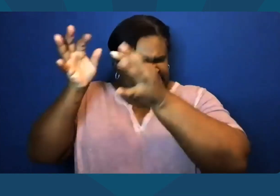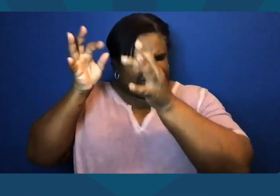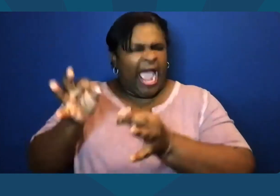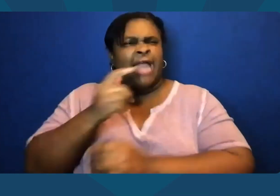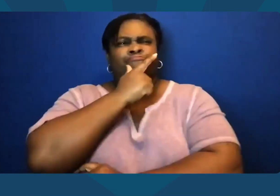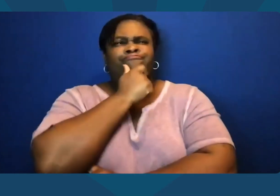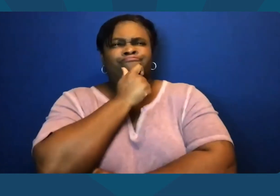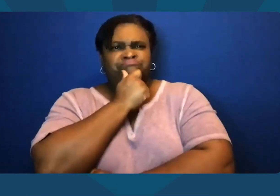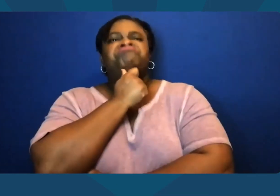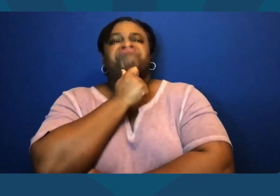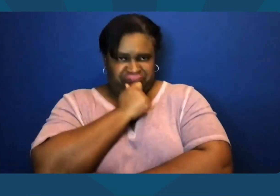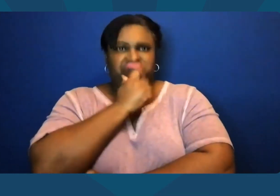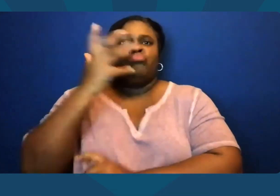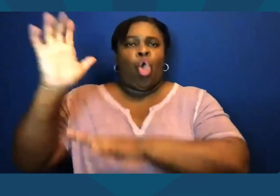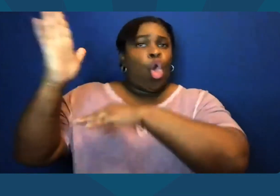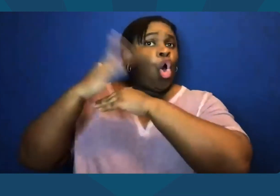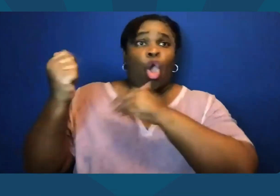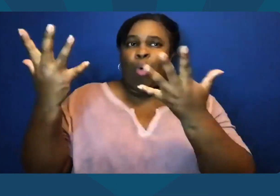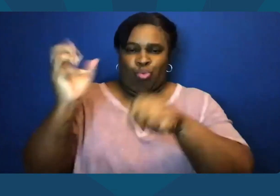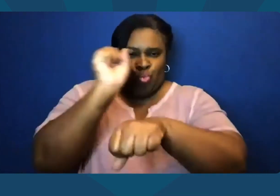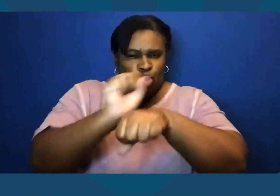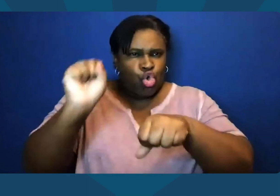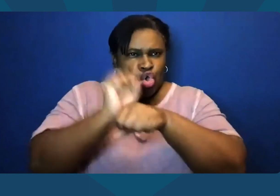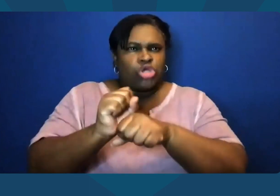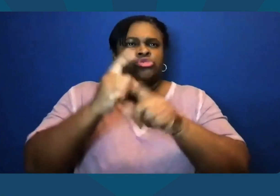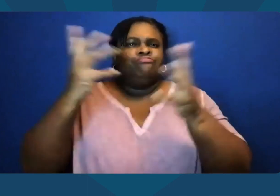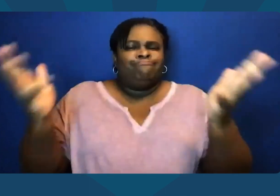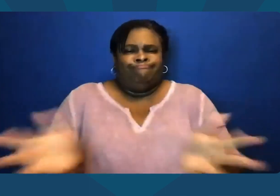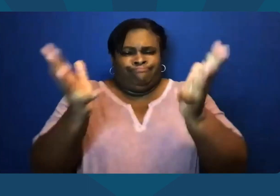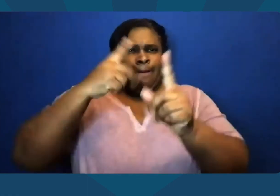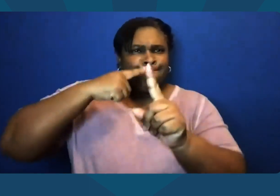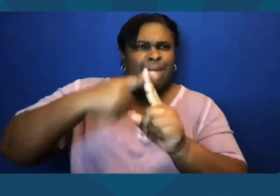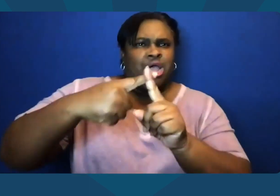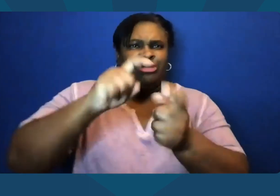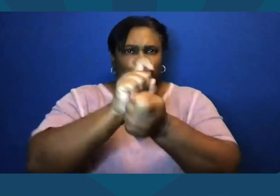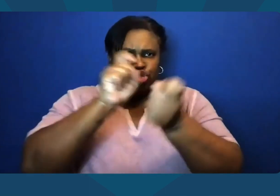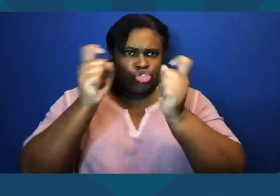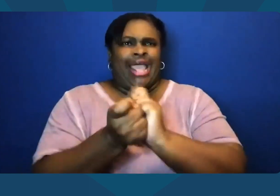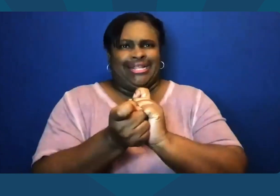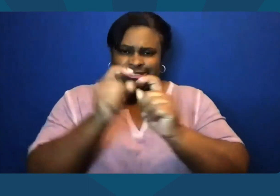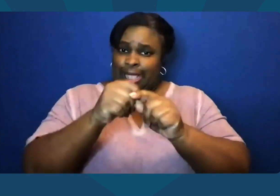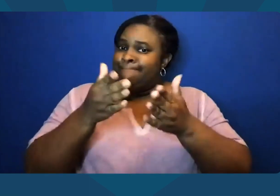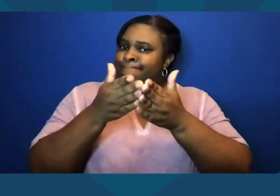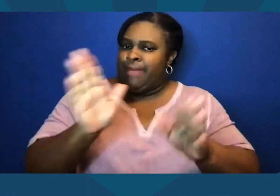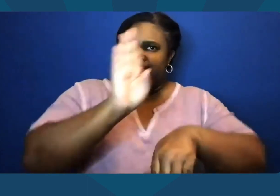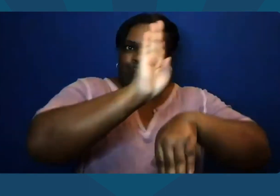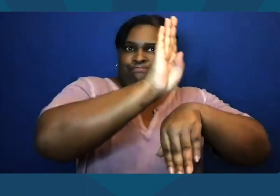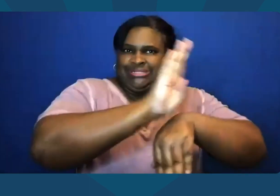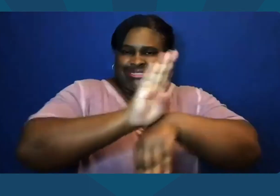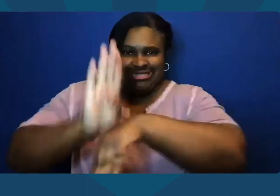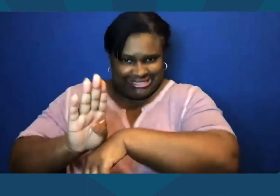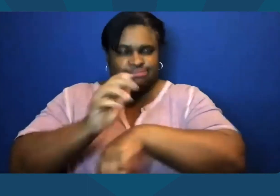and decided early on that her calling was to work for positive change in the public